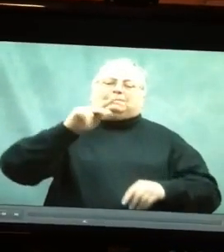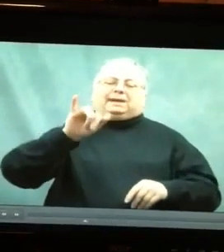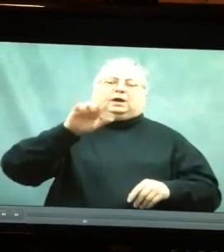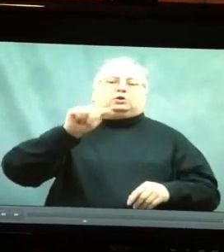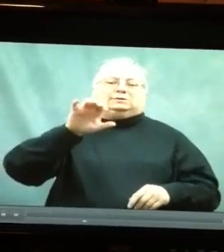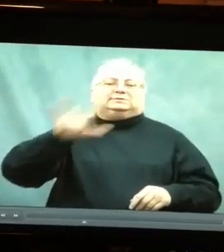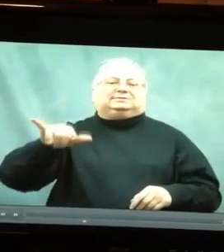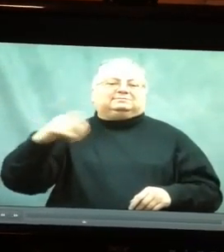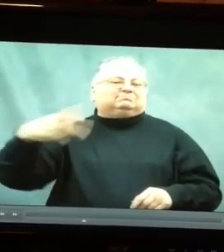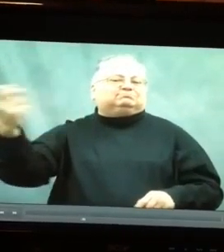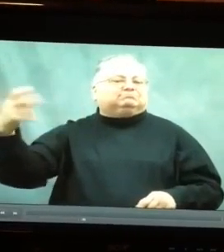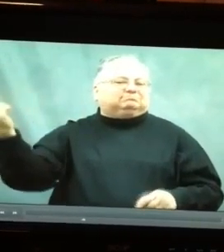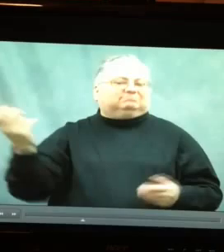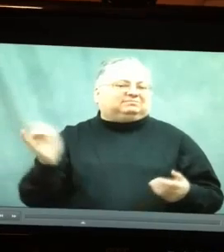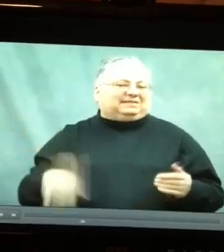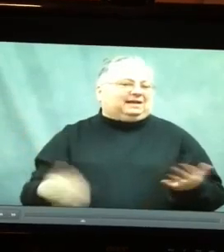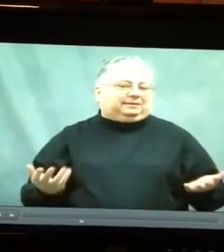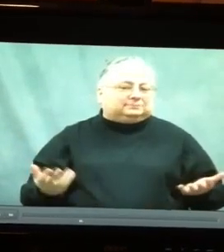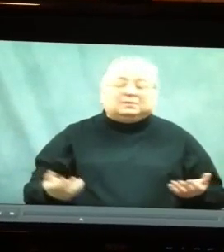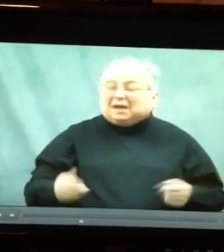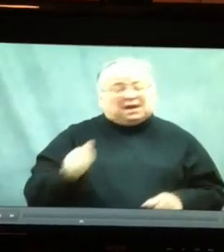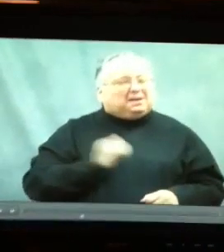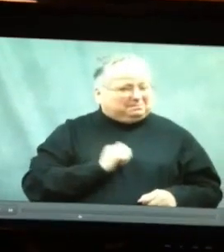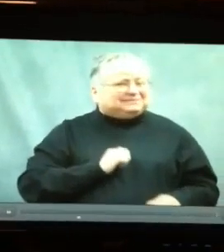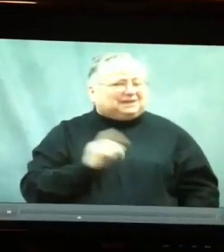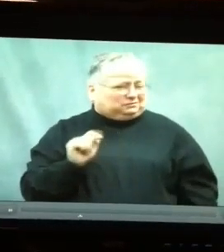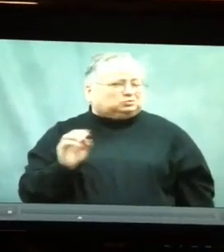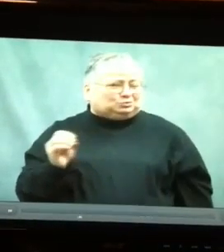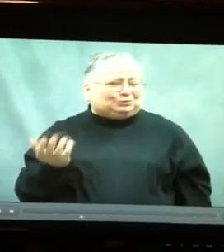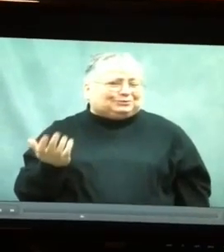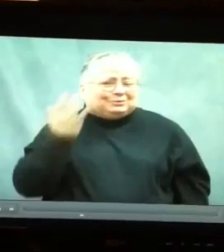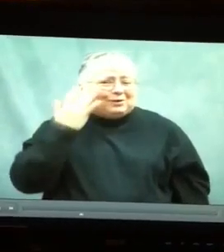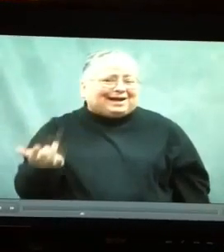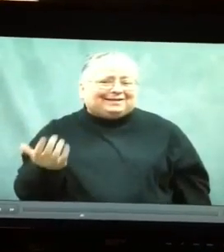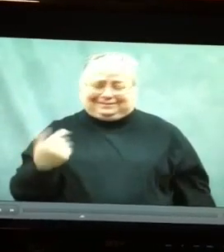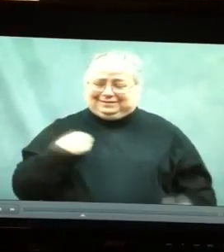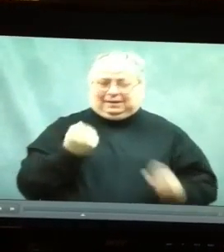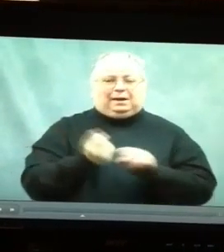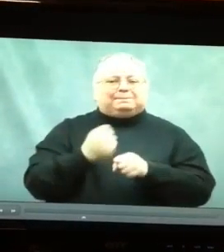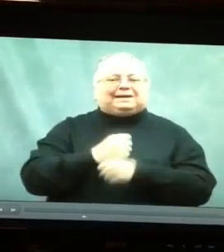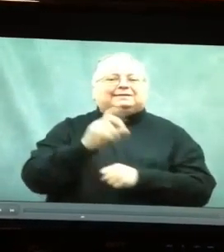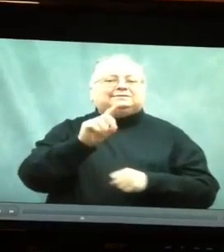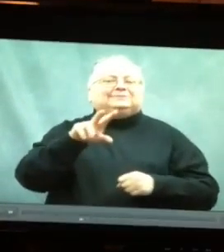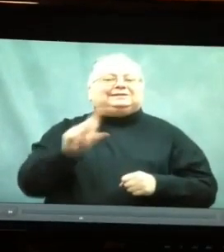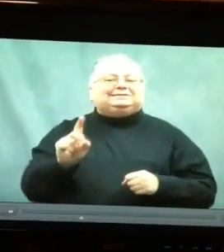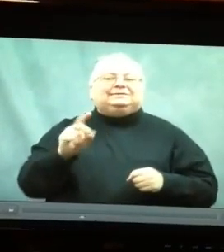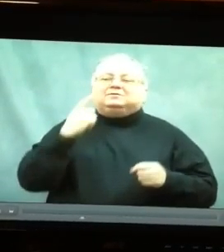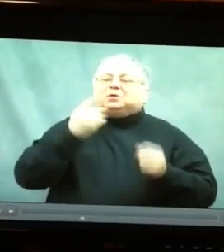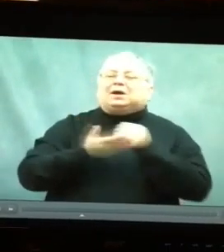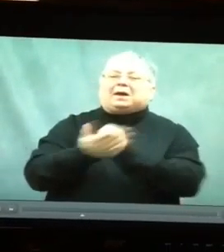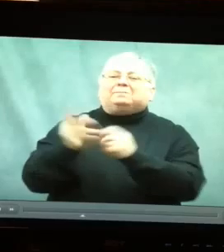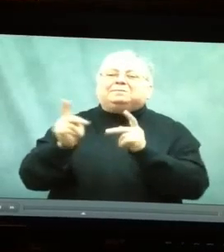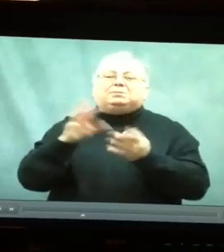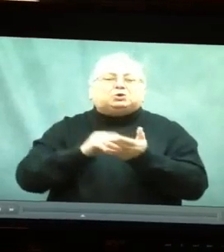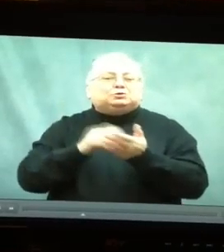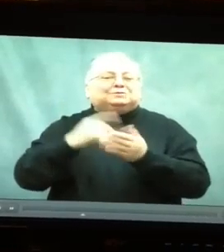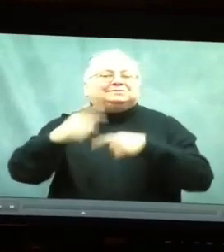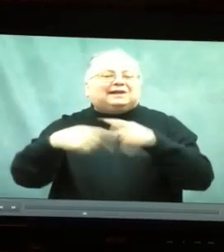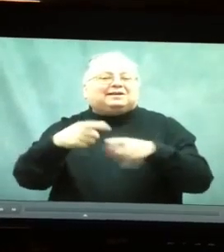they really don't like that. And it's called internet piracy. And actually, it happened to me one time. I